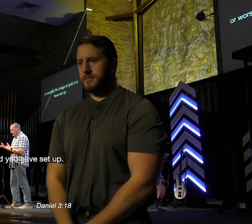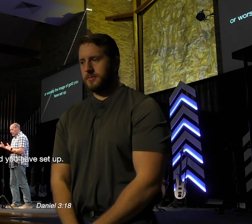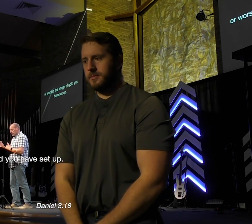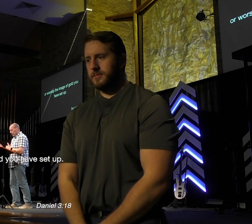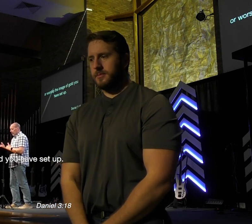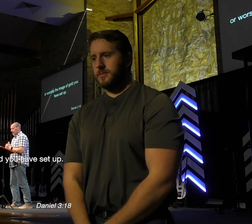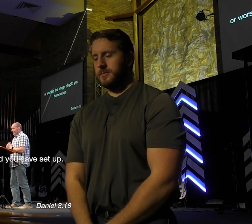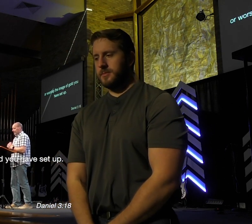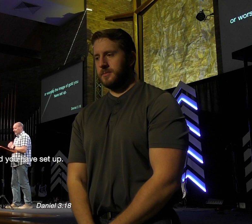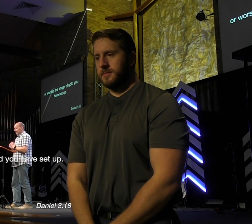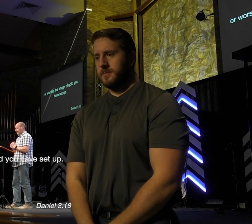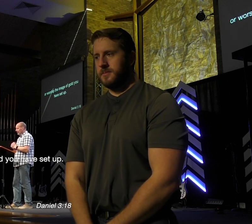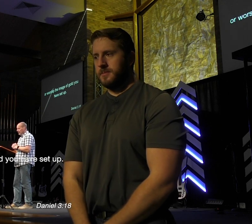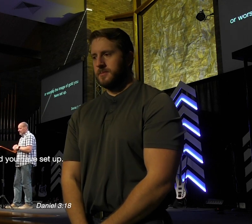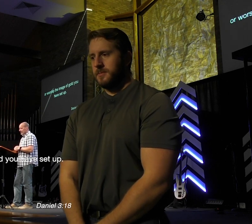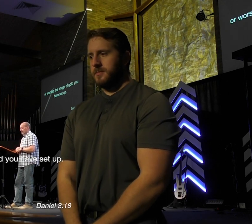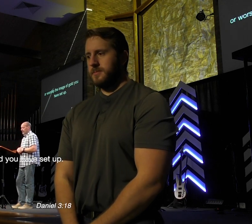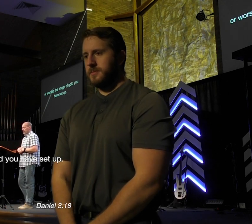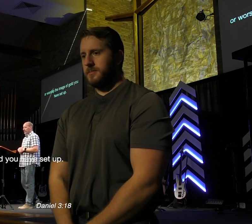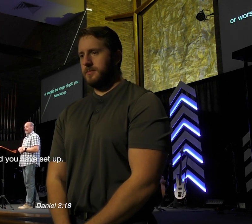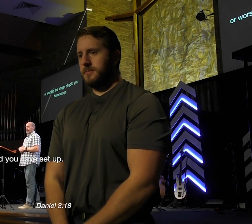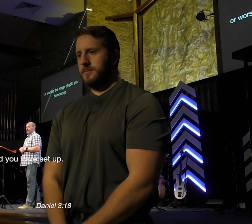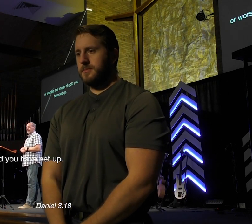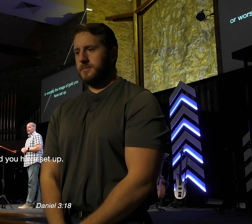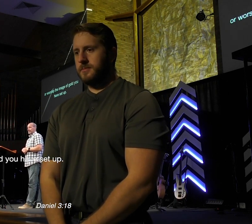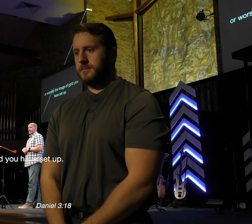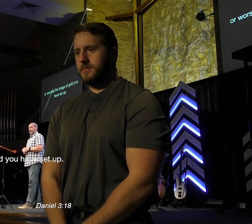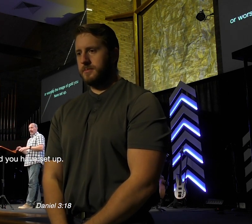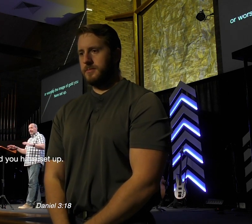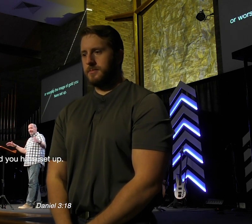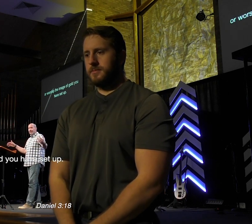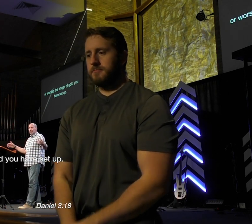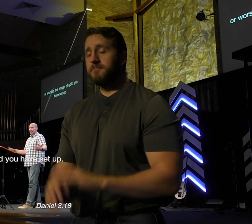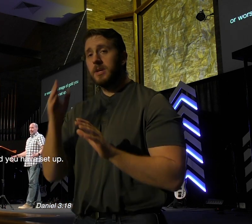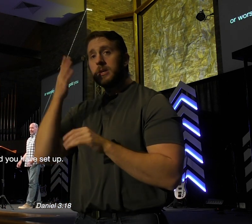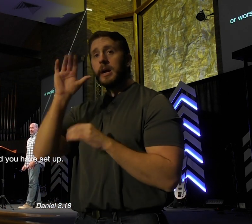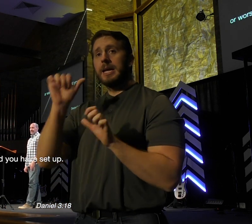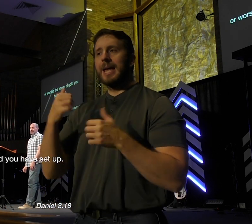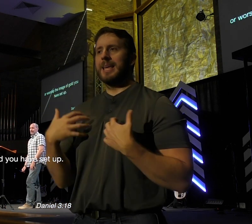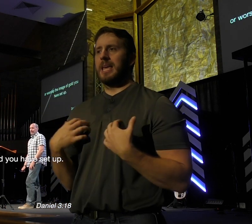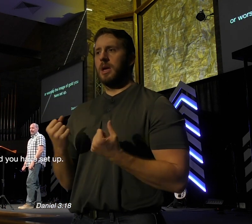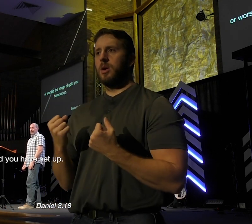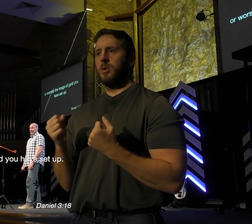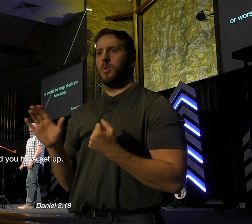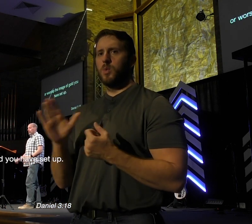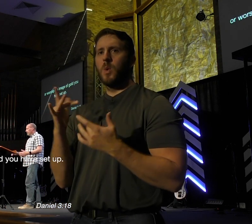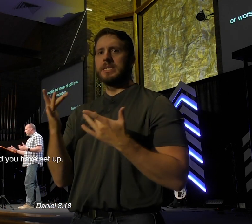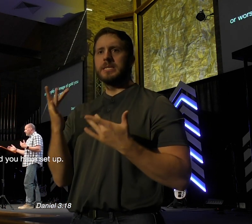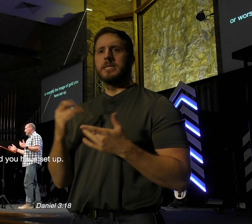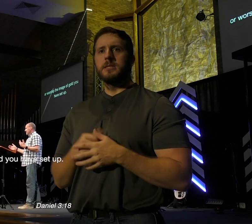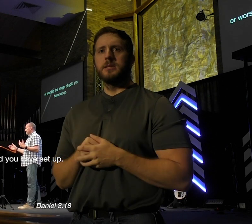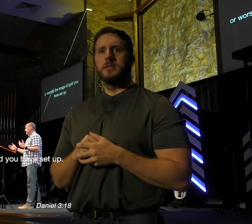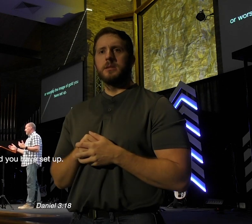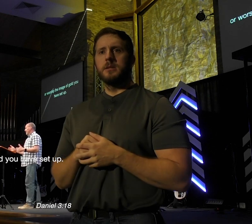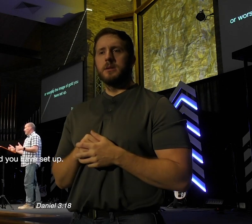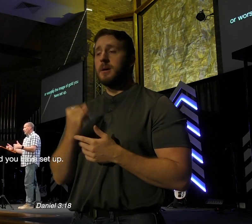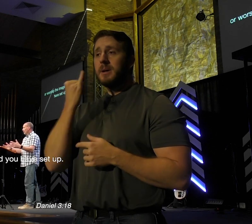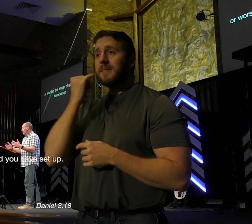worship the image of gold you have set up. God can heal your disease, but if he